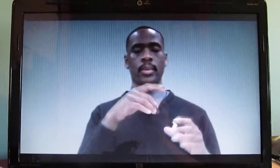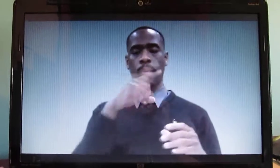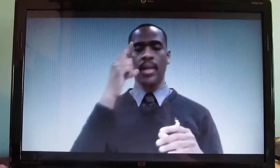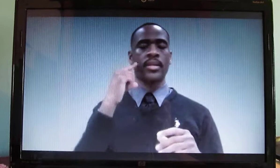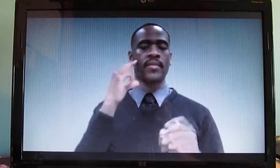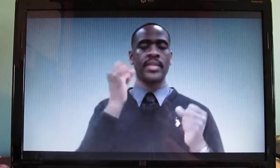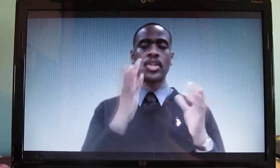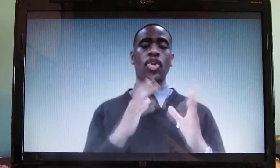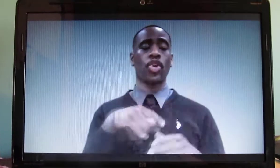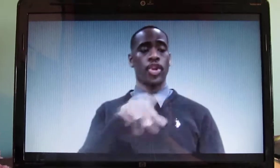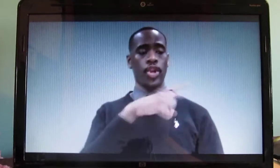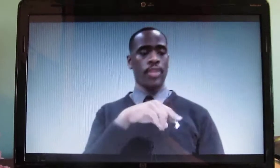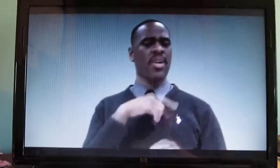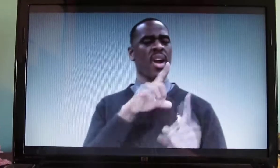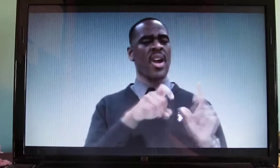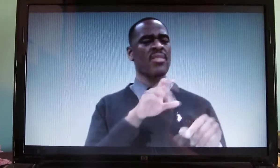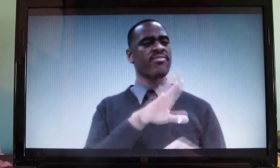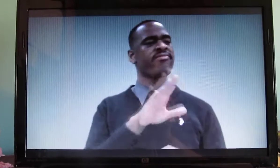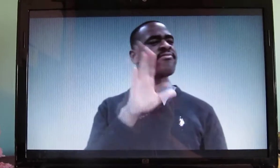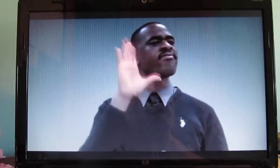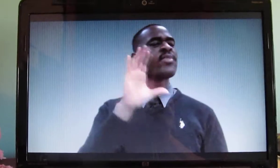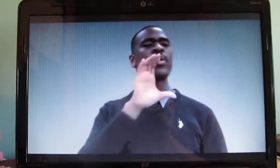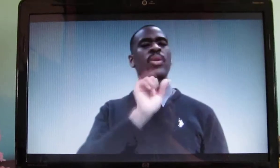Then we noticed with the older black deaf,